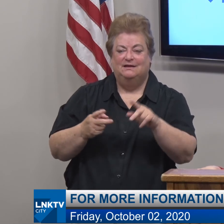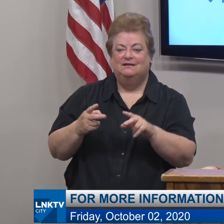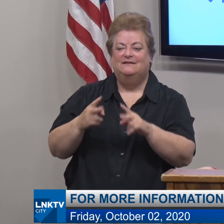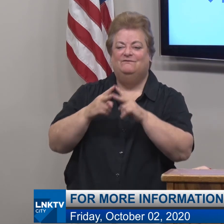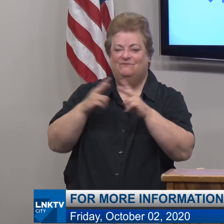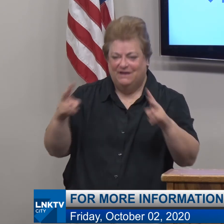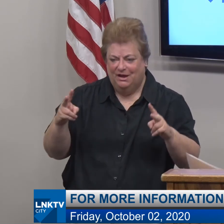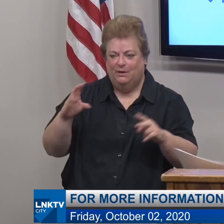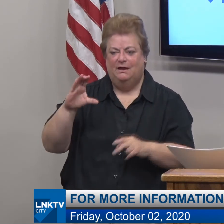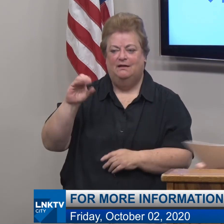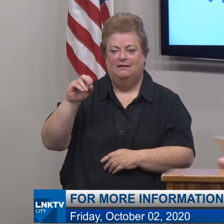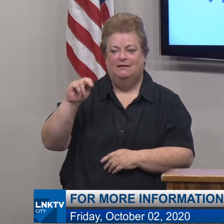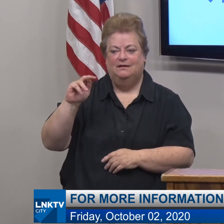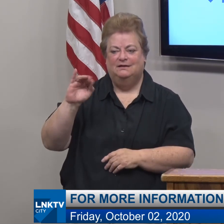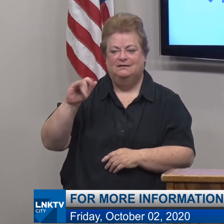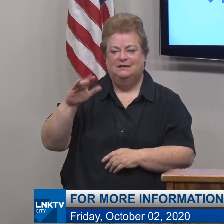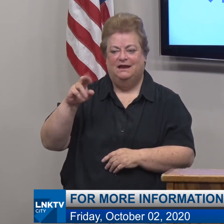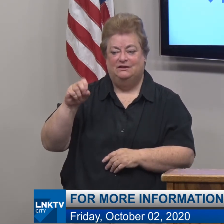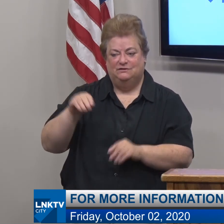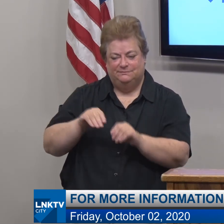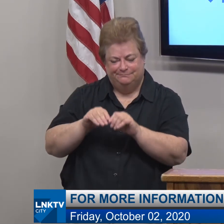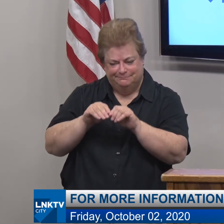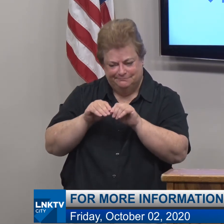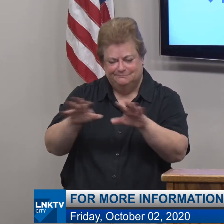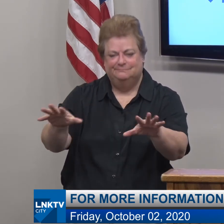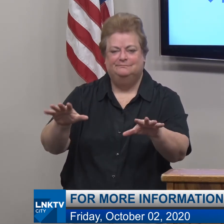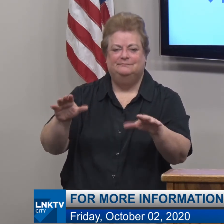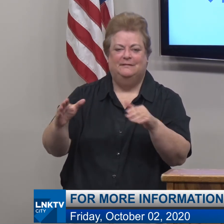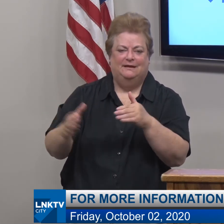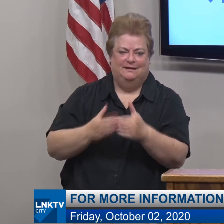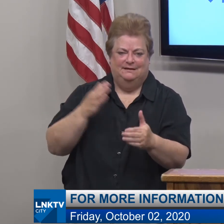Yes, it's very contagious.